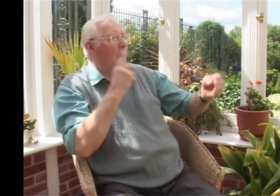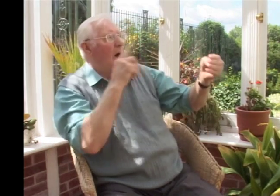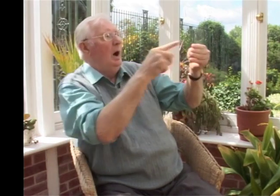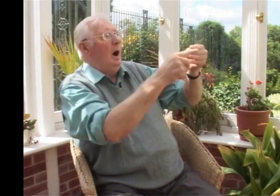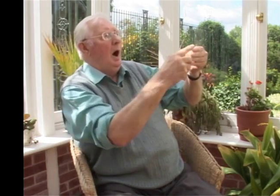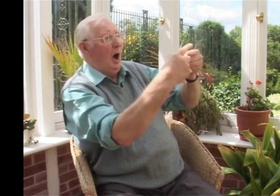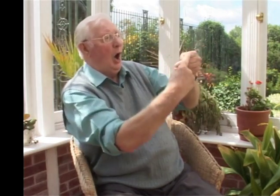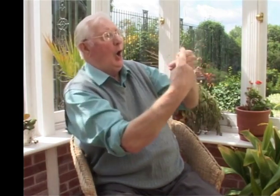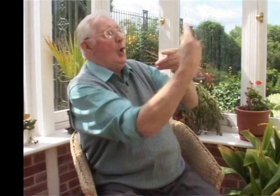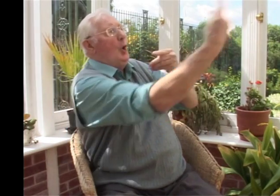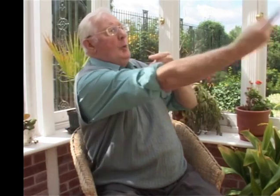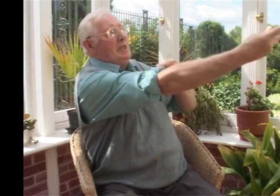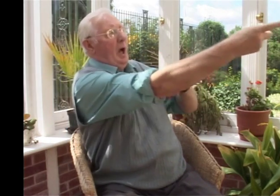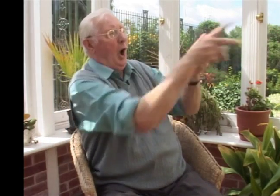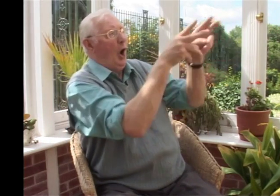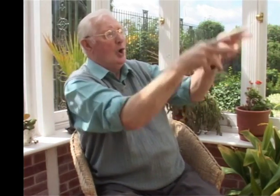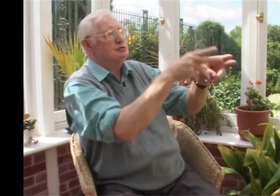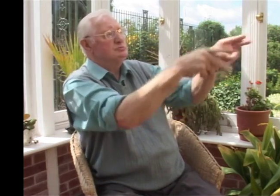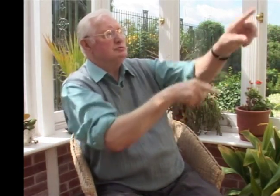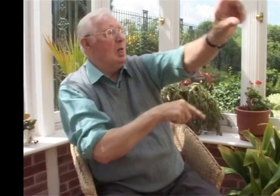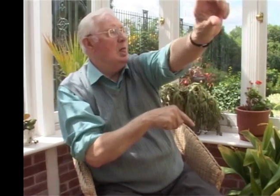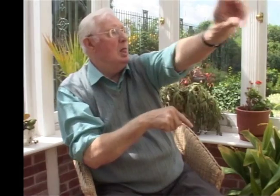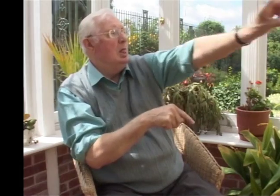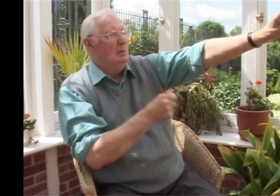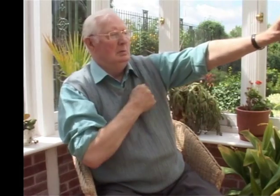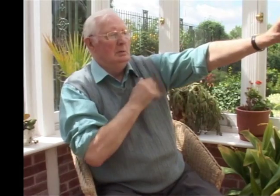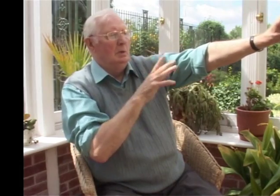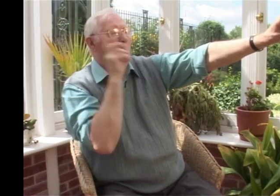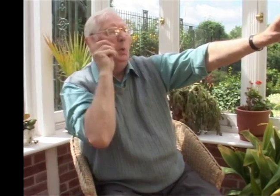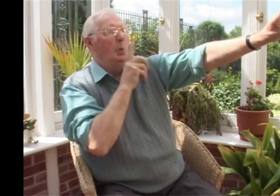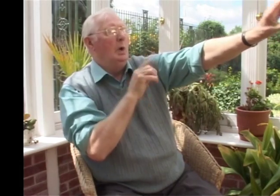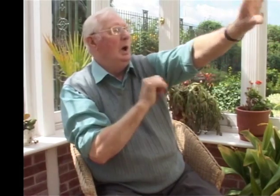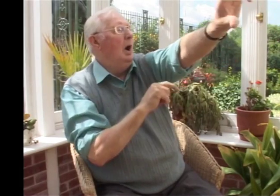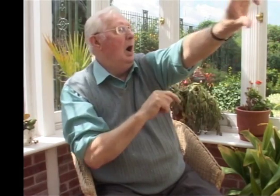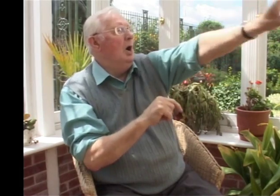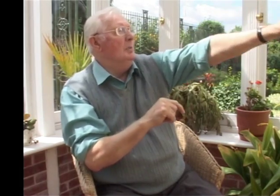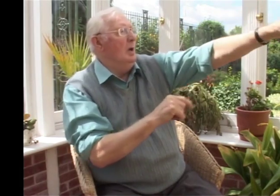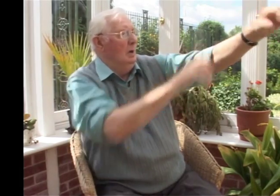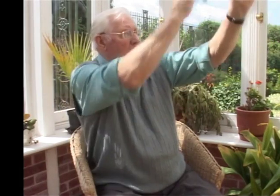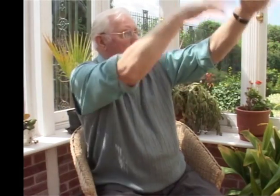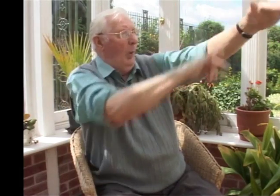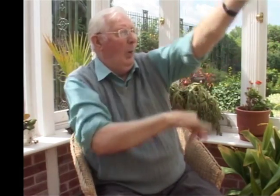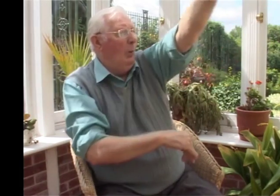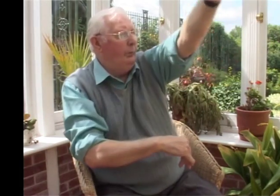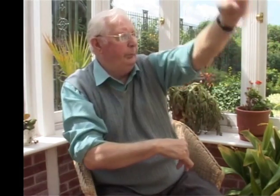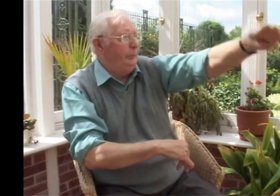behind the school, there was the hospital. We didn't go there, that's where hearing people went. But all the front was all blown out.